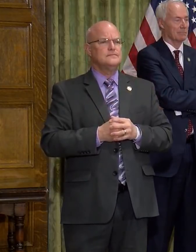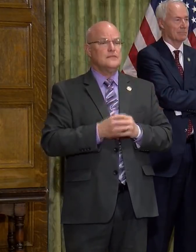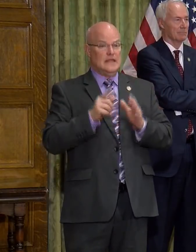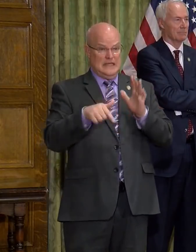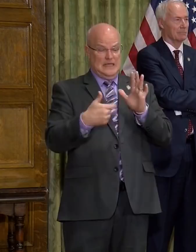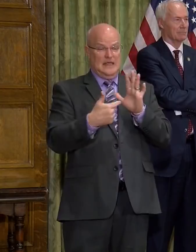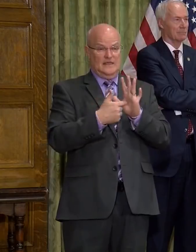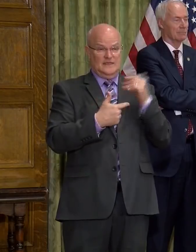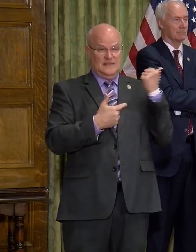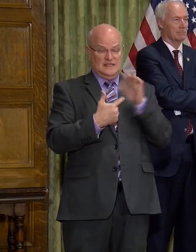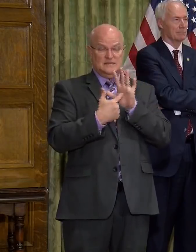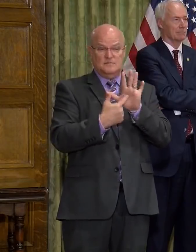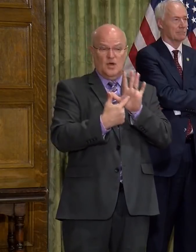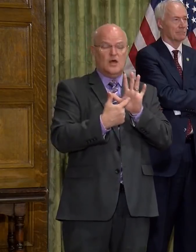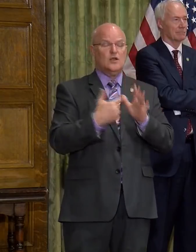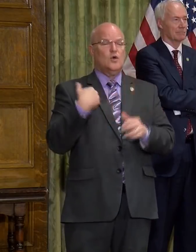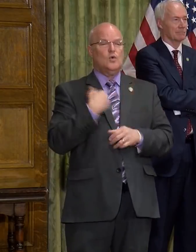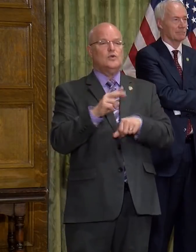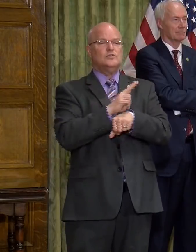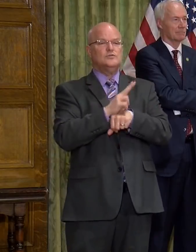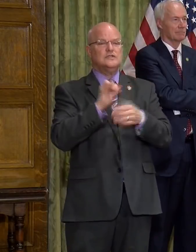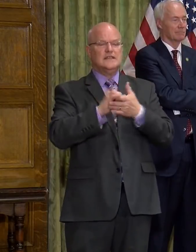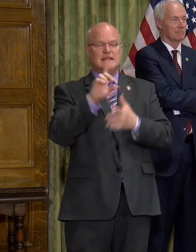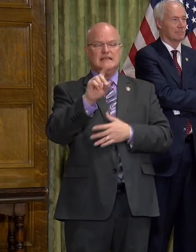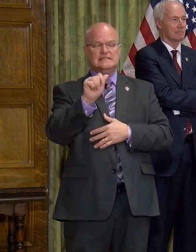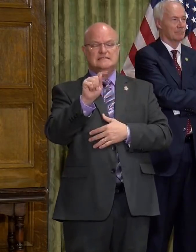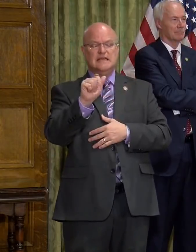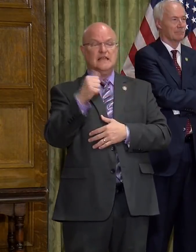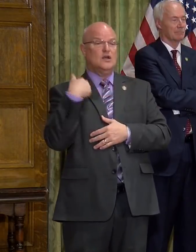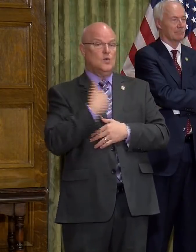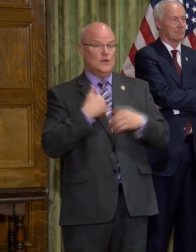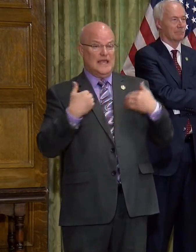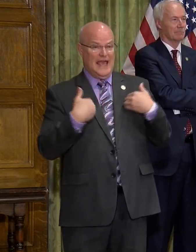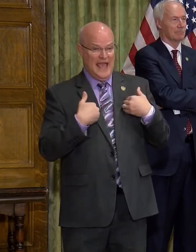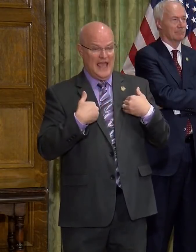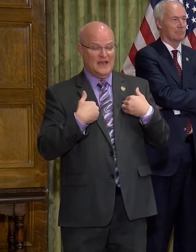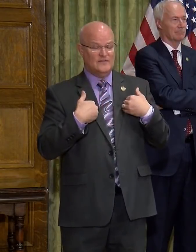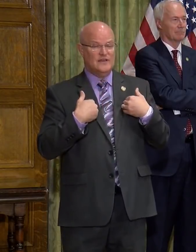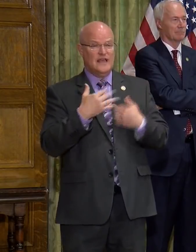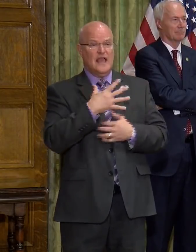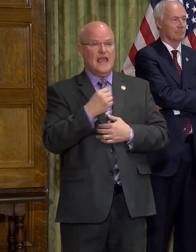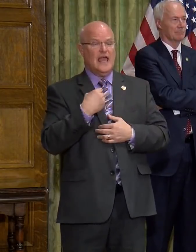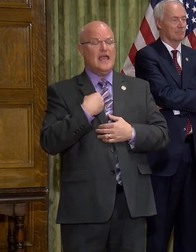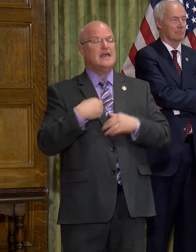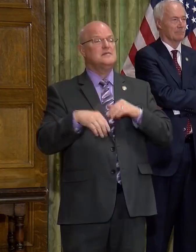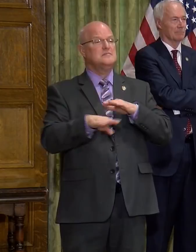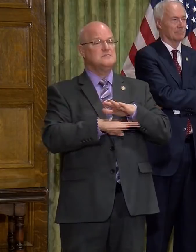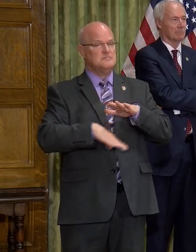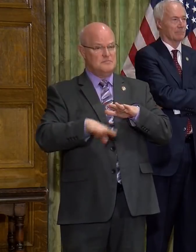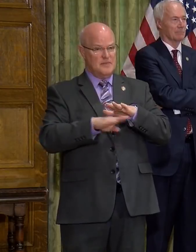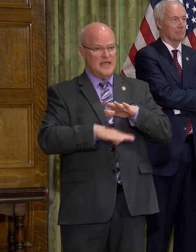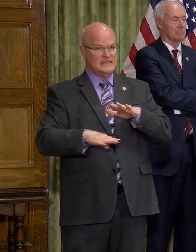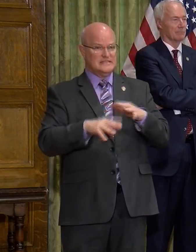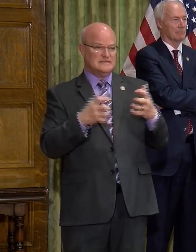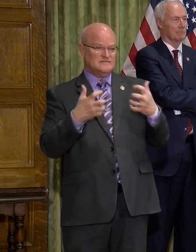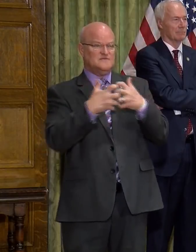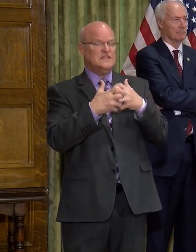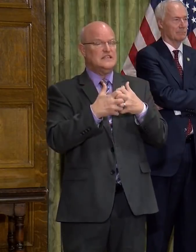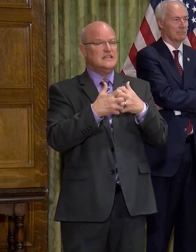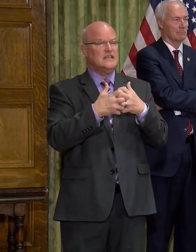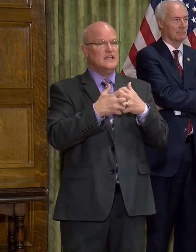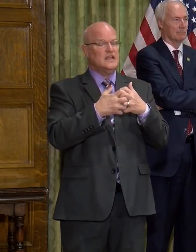In this model, we're using the data that we have, and we're basically fitting it